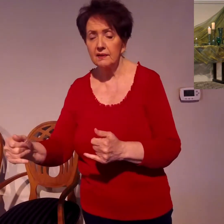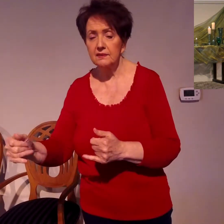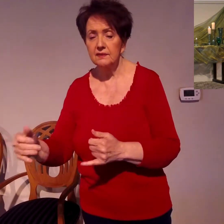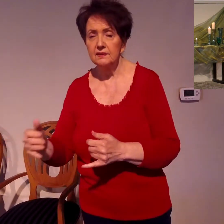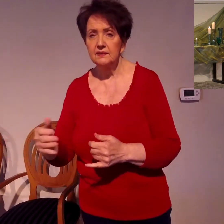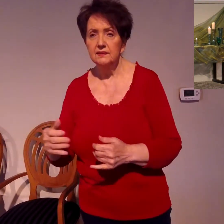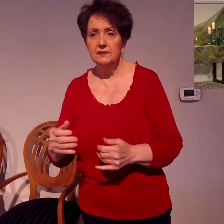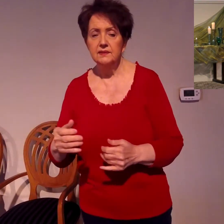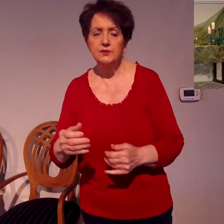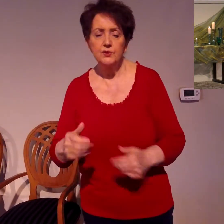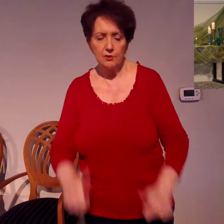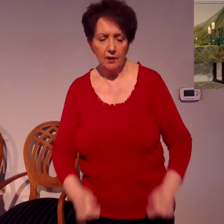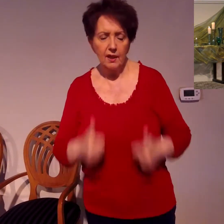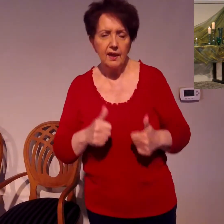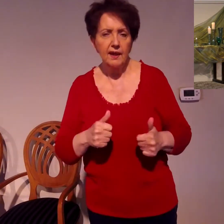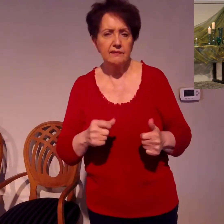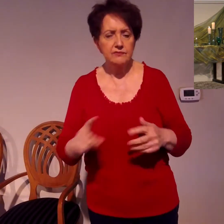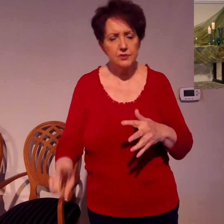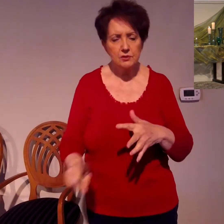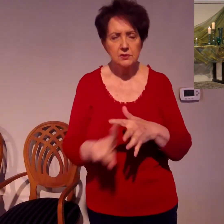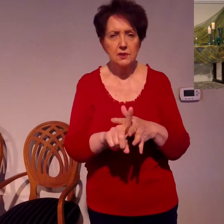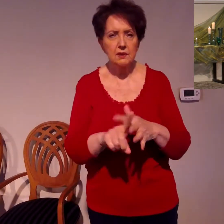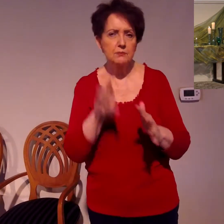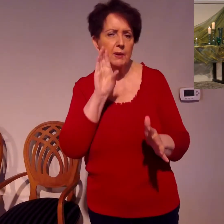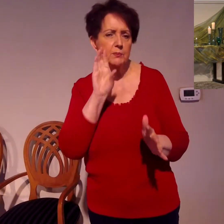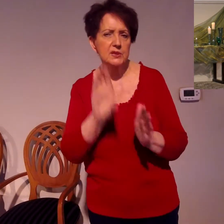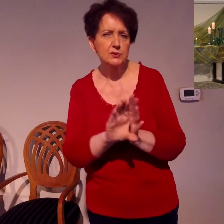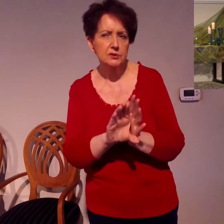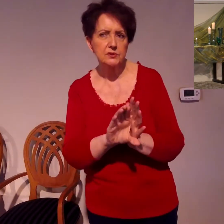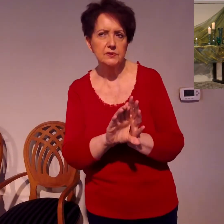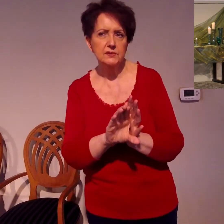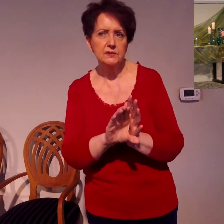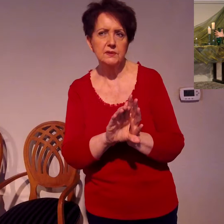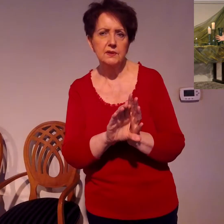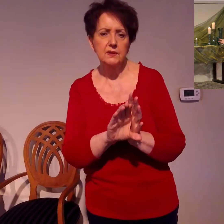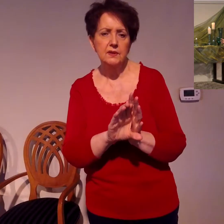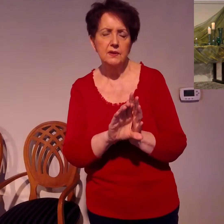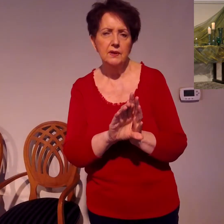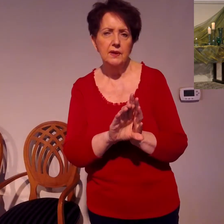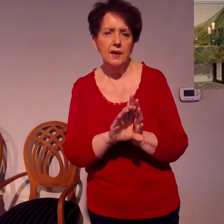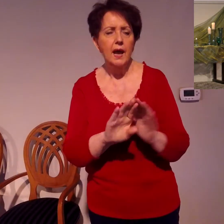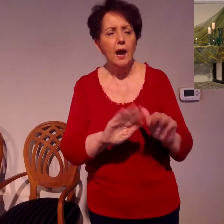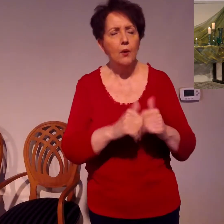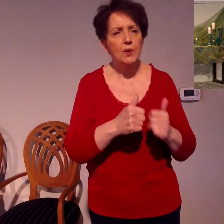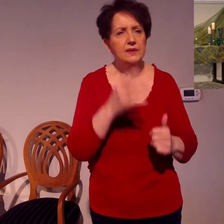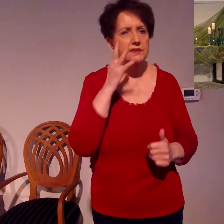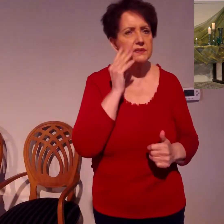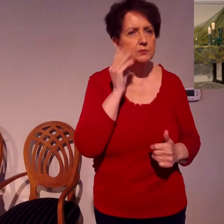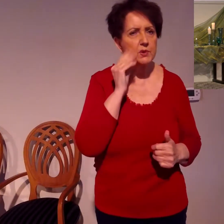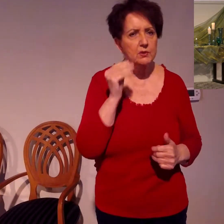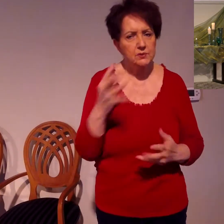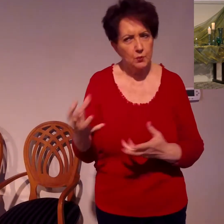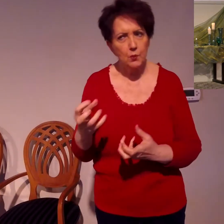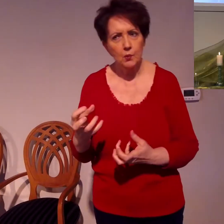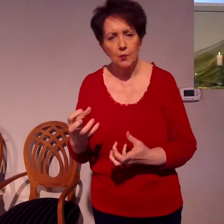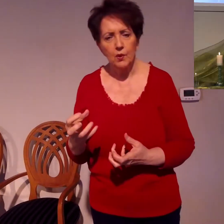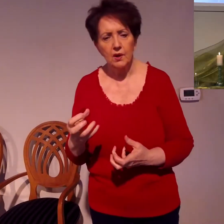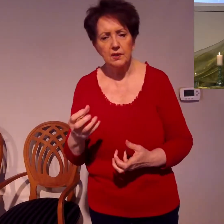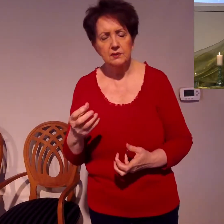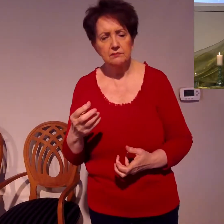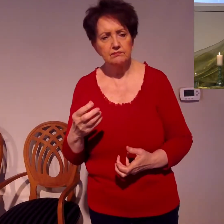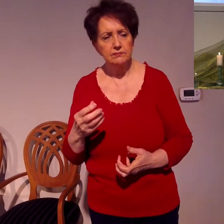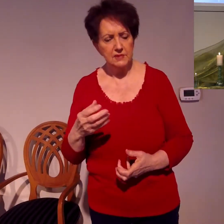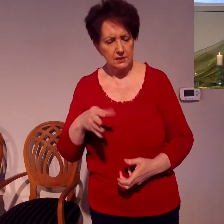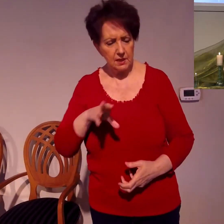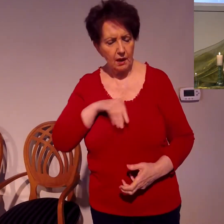life outpictures and how we get to experience what we want to our own understanding. It's